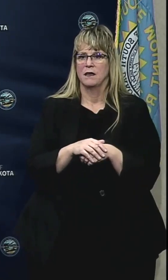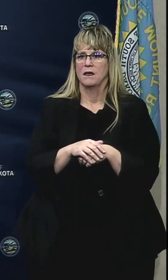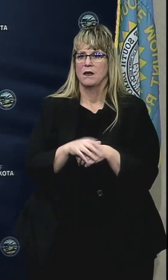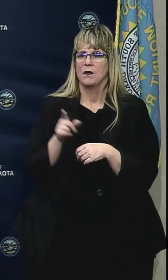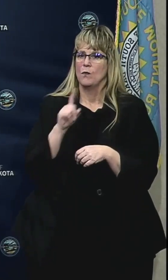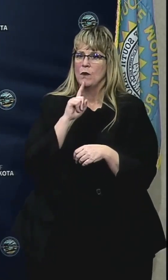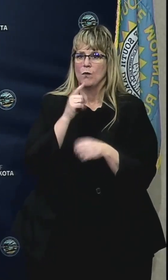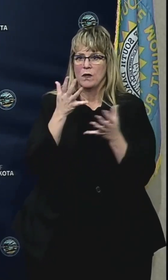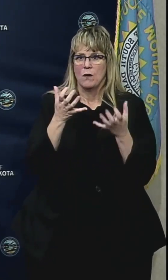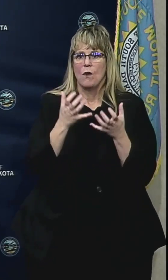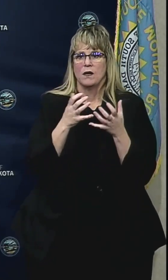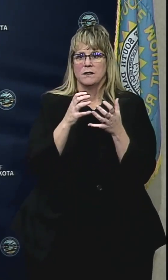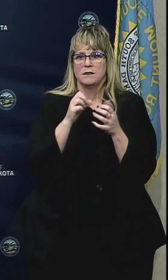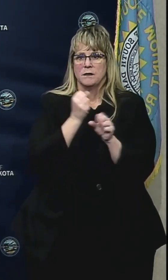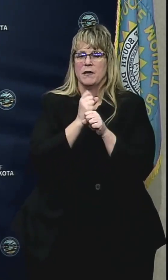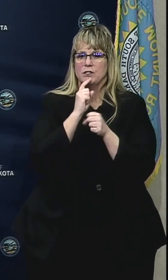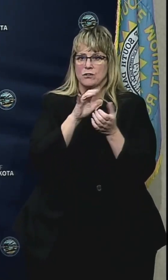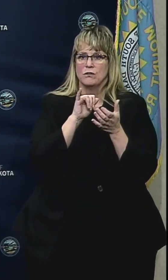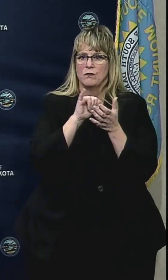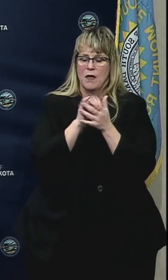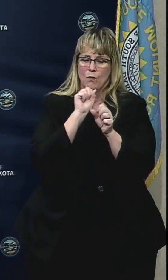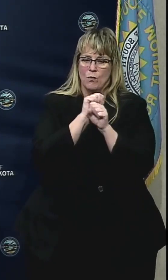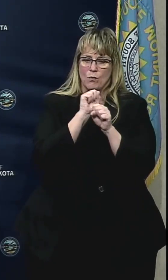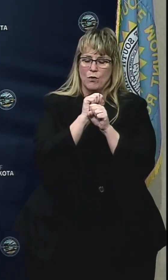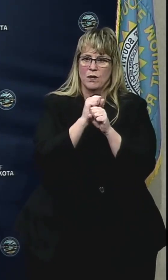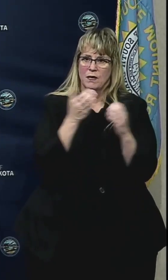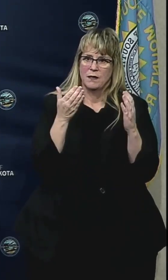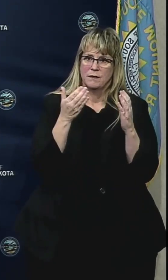sure that we're being aggressive against this virus and